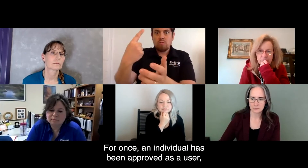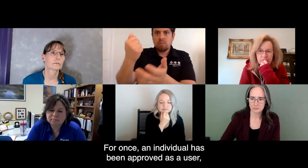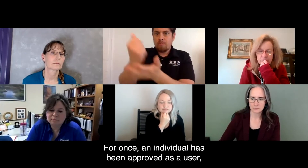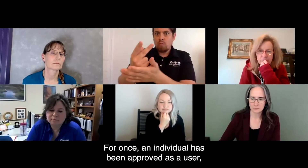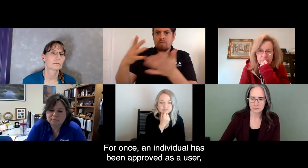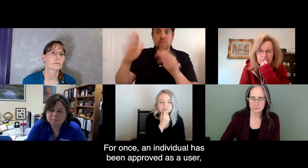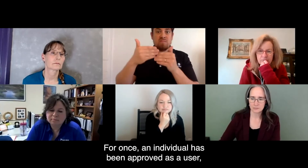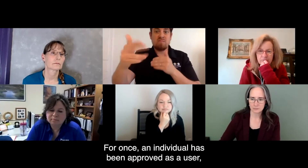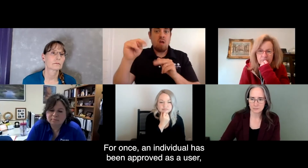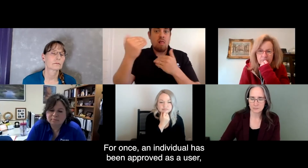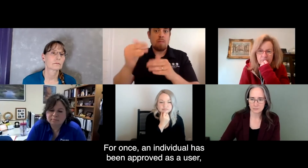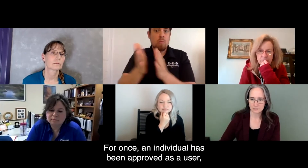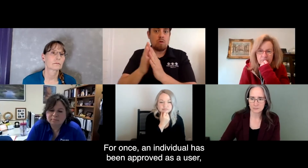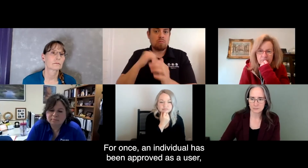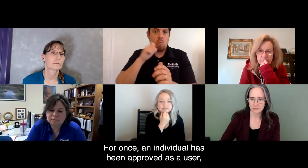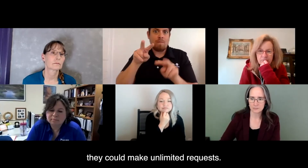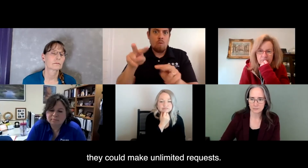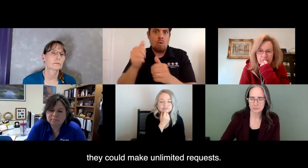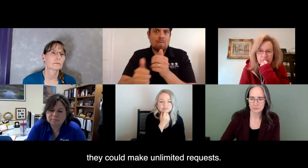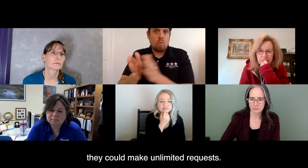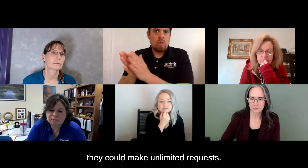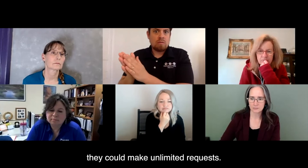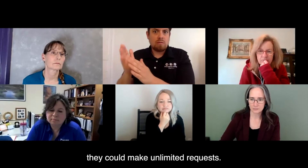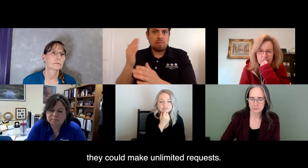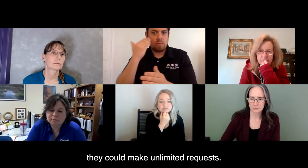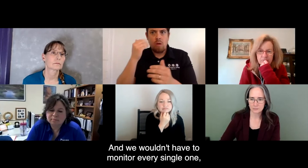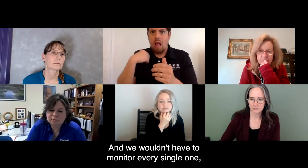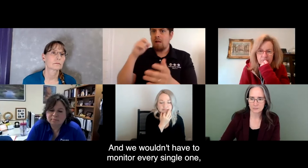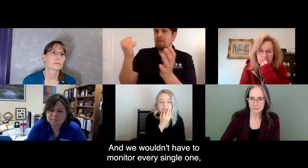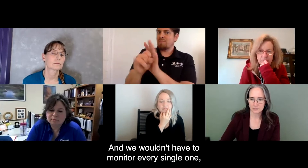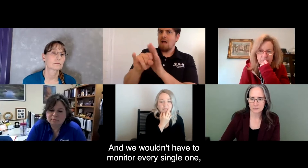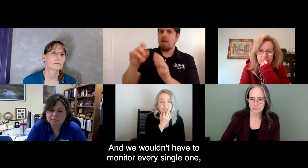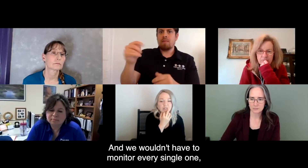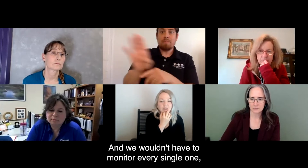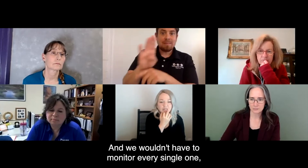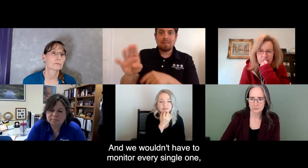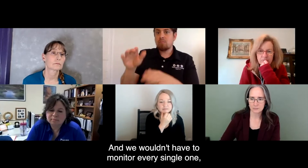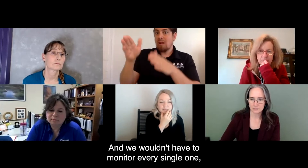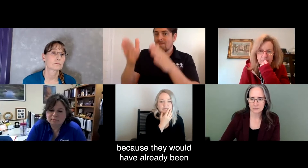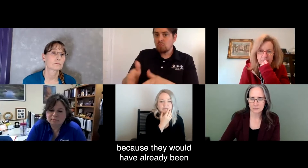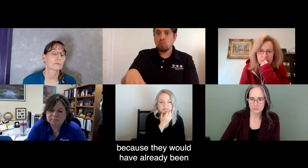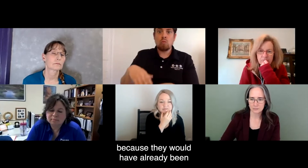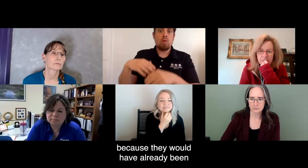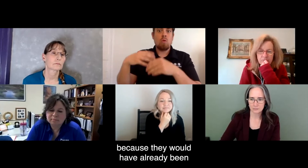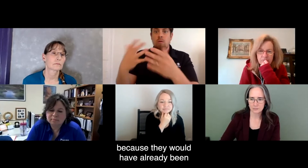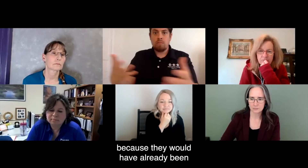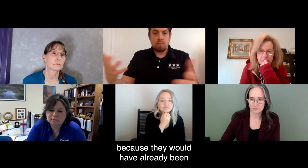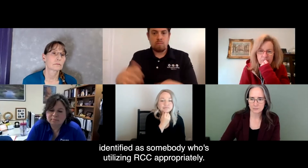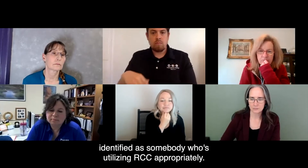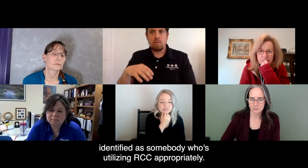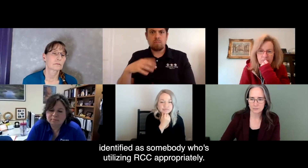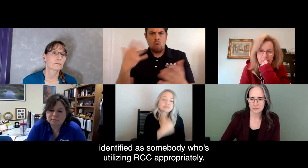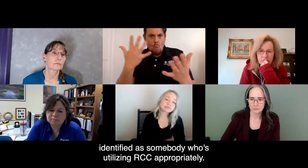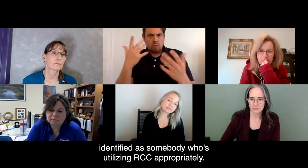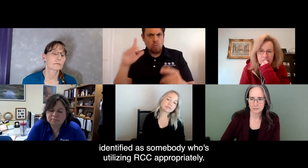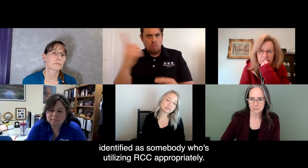For once an individual's been approved as a user, they could make unlimited requests and we wouldn't have to monitor every single one because they would have already been identified